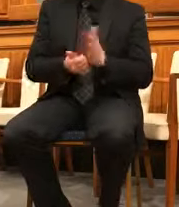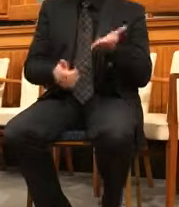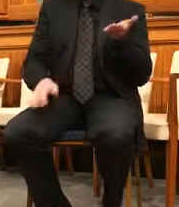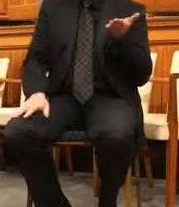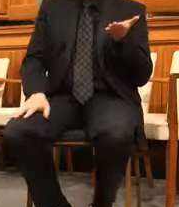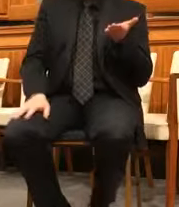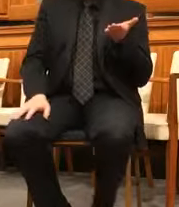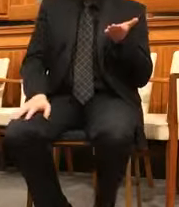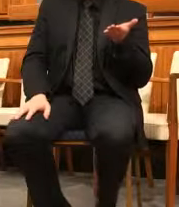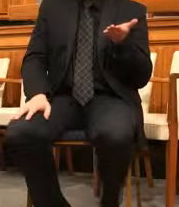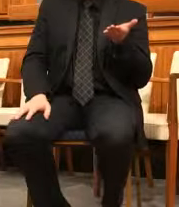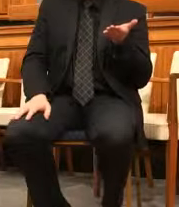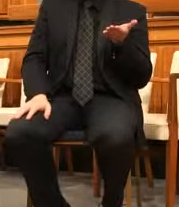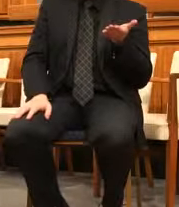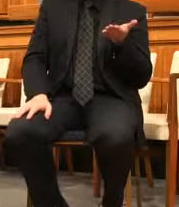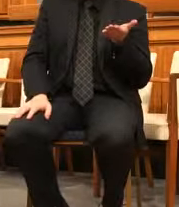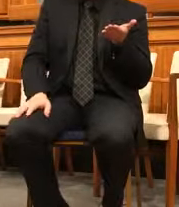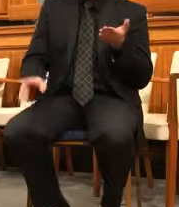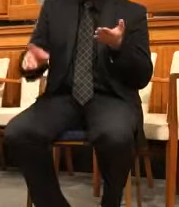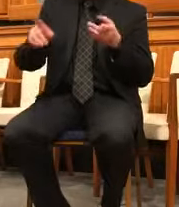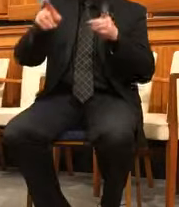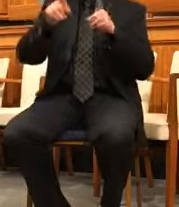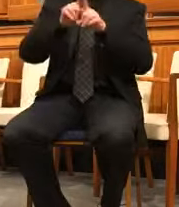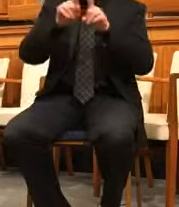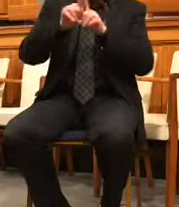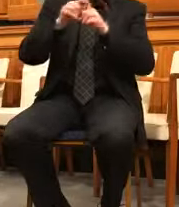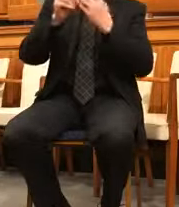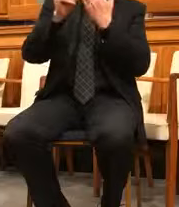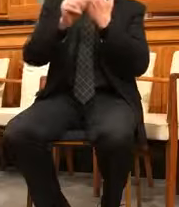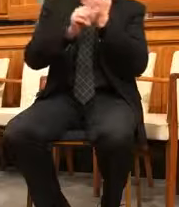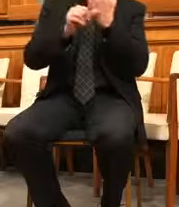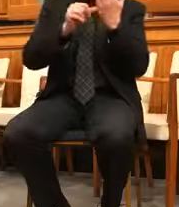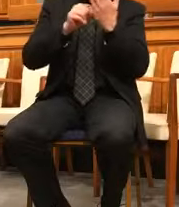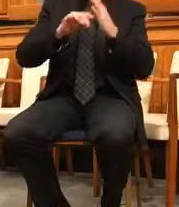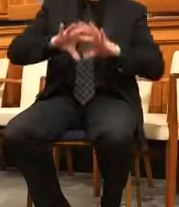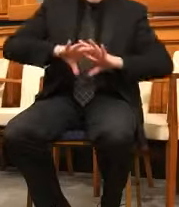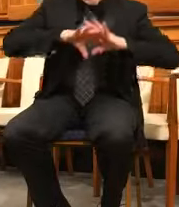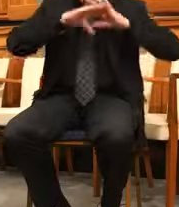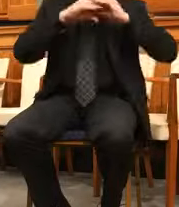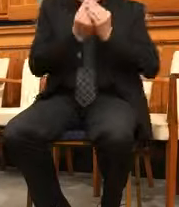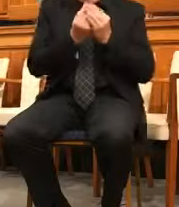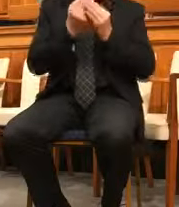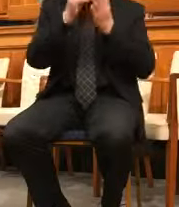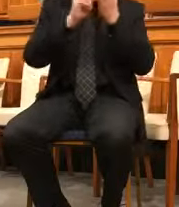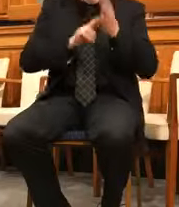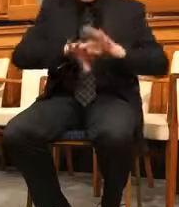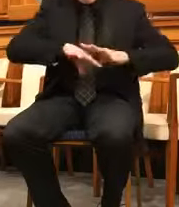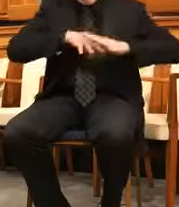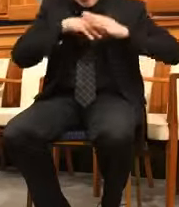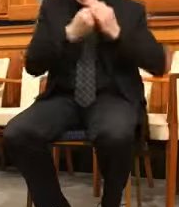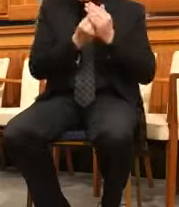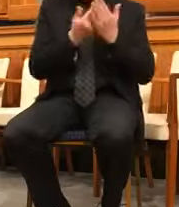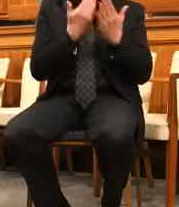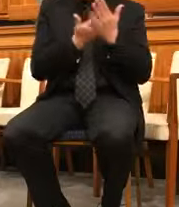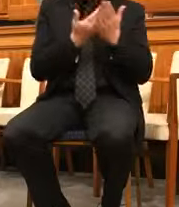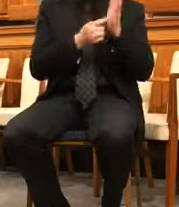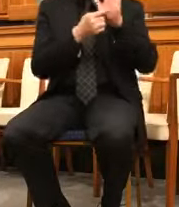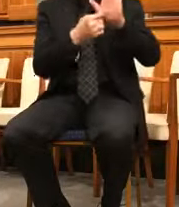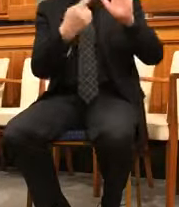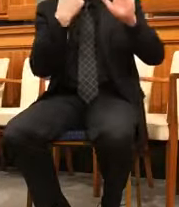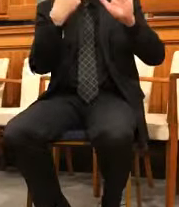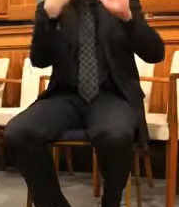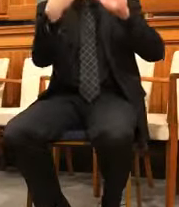the whole of the Word of God, the whole of the Bible, really begins with that. You can't do